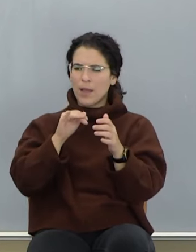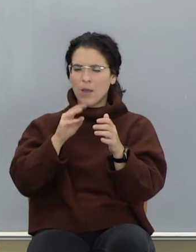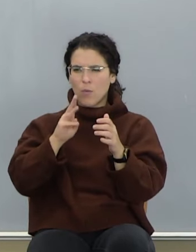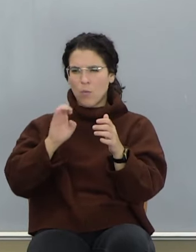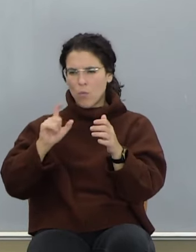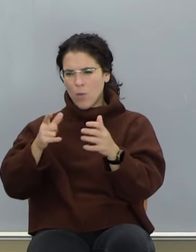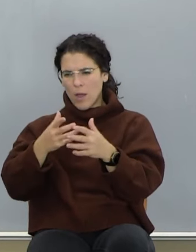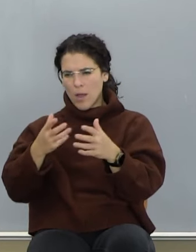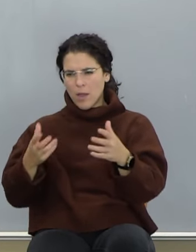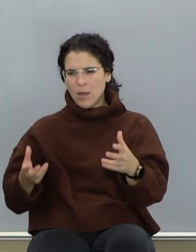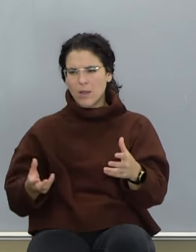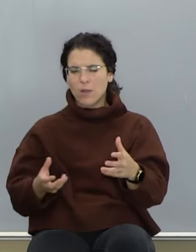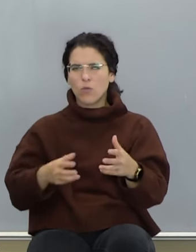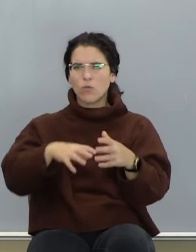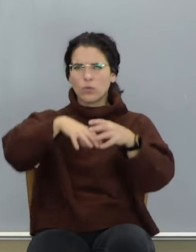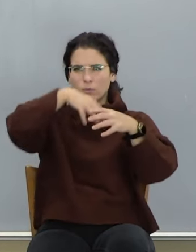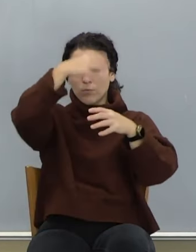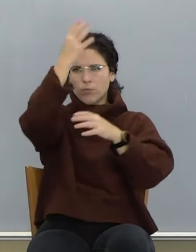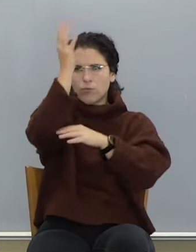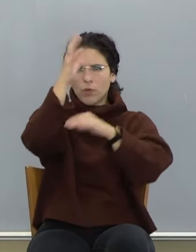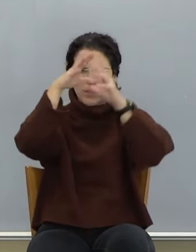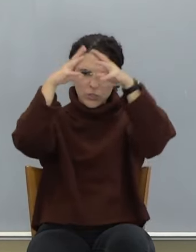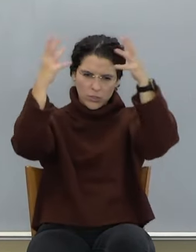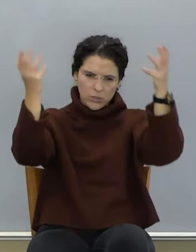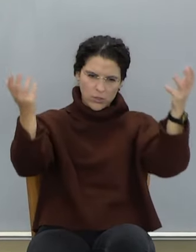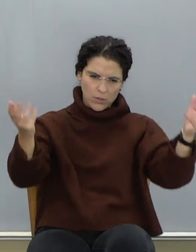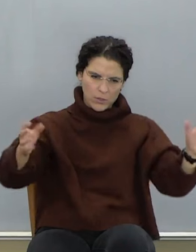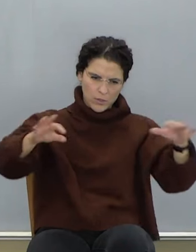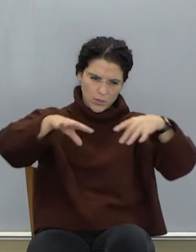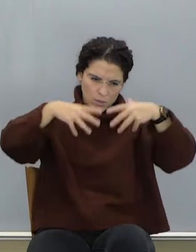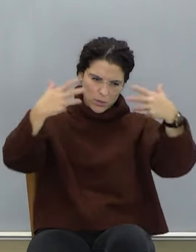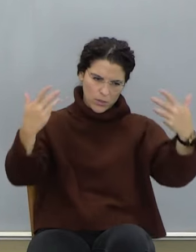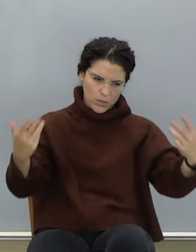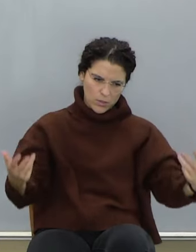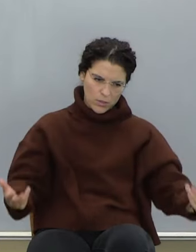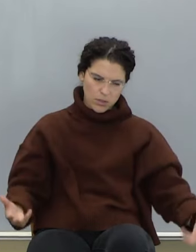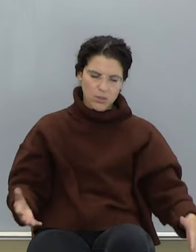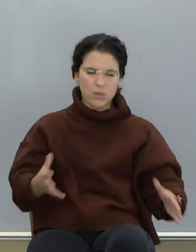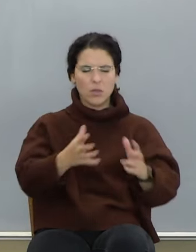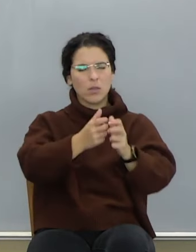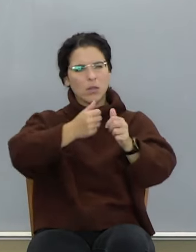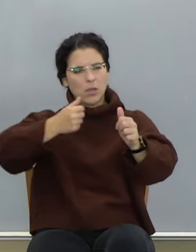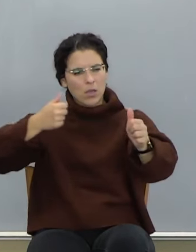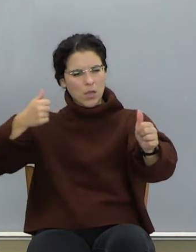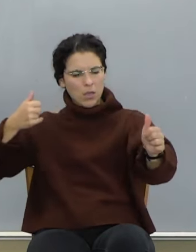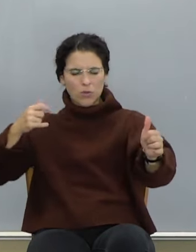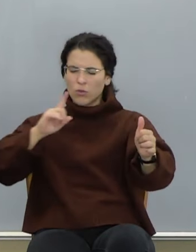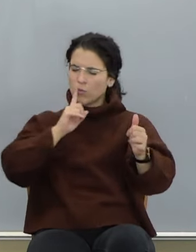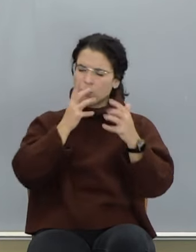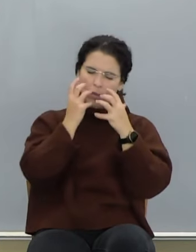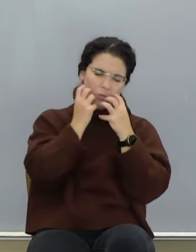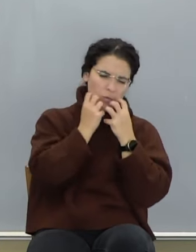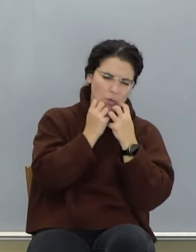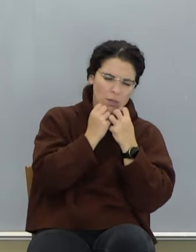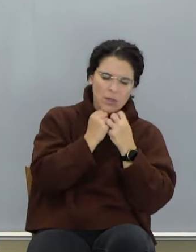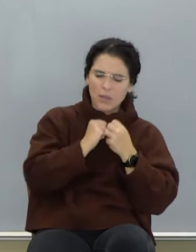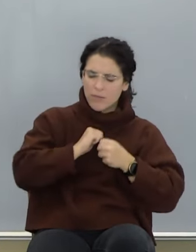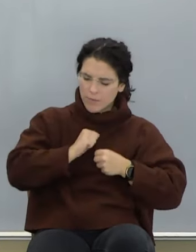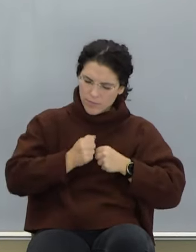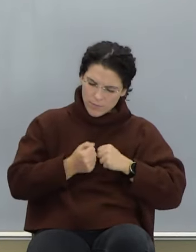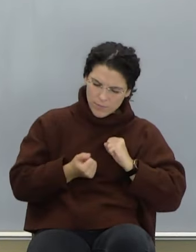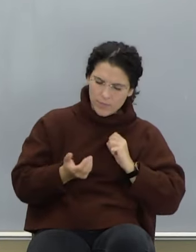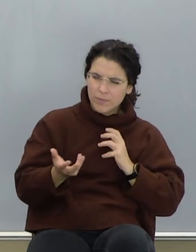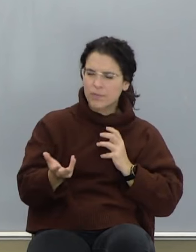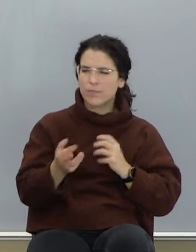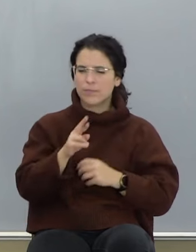whose branches run over the wall. The archers have sorely grieved him. Revelation